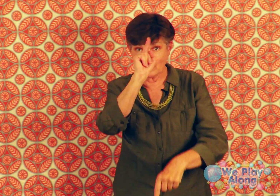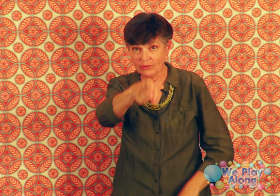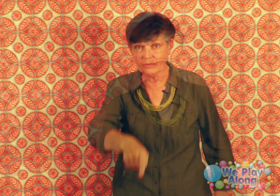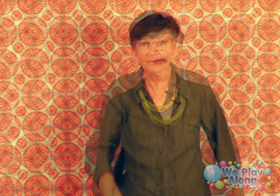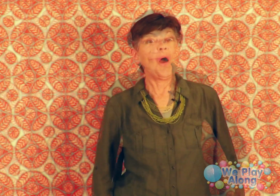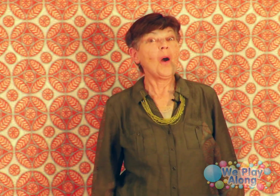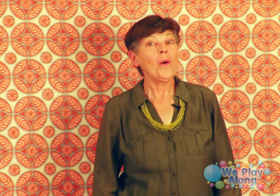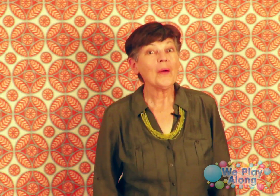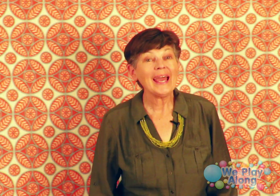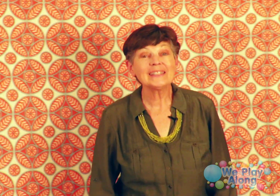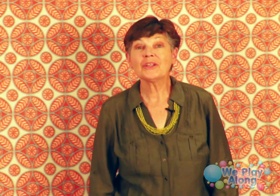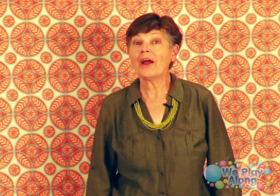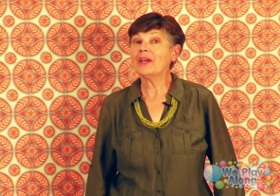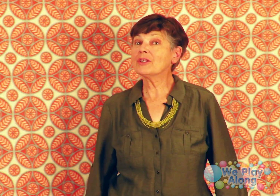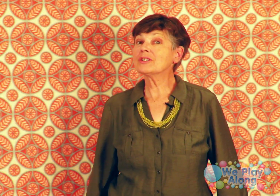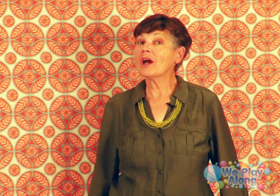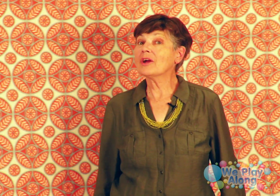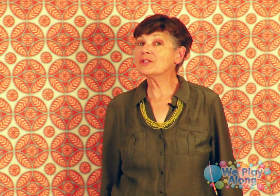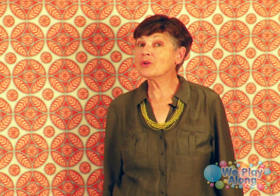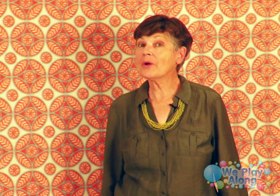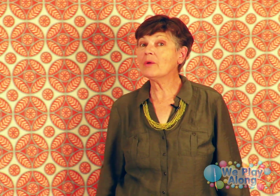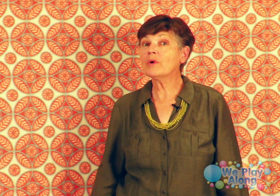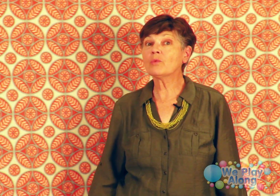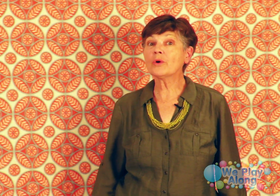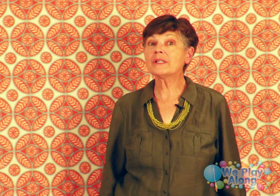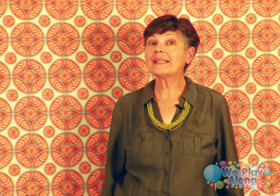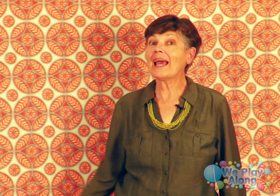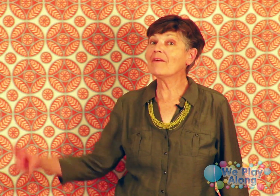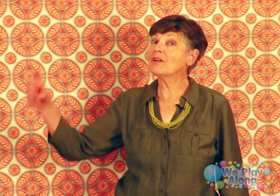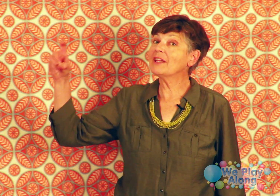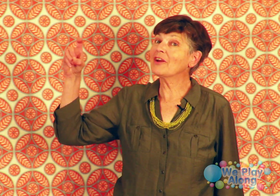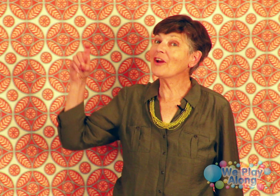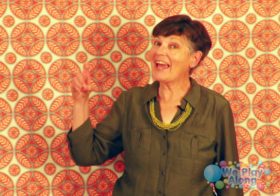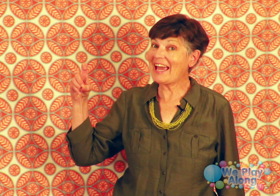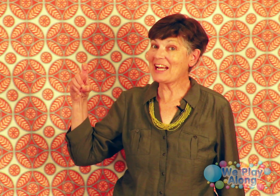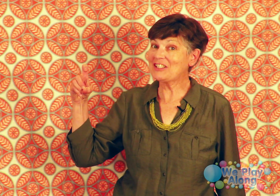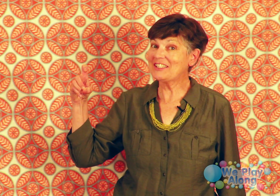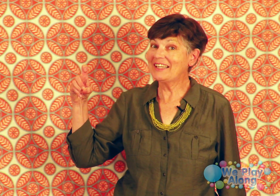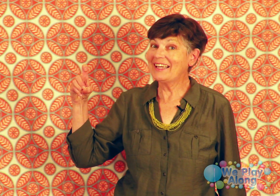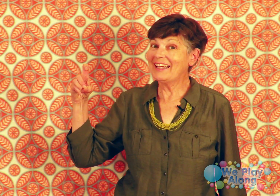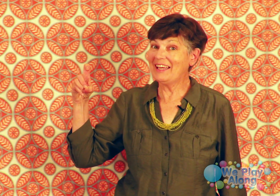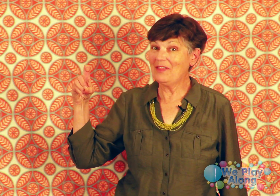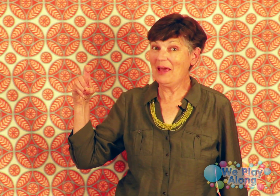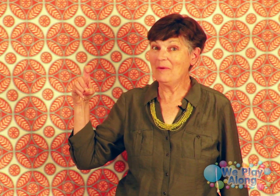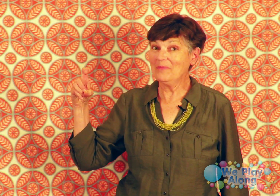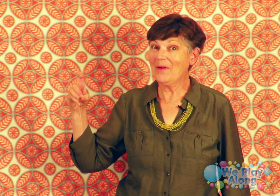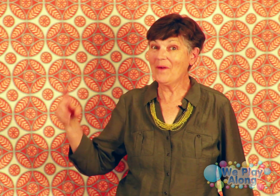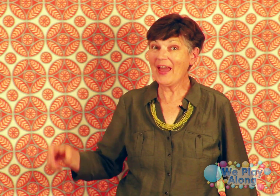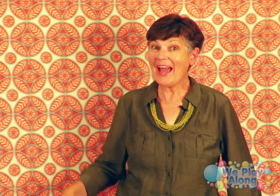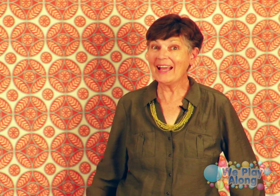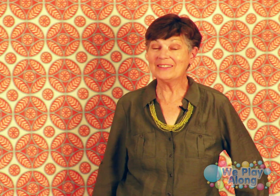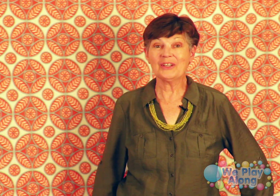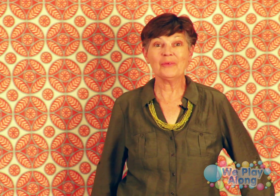tuned. Okay, so now here's our story with words that have the letter X in them. Okay, so here we